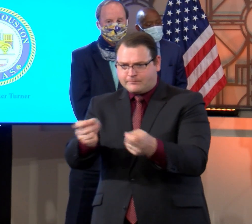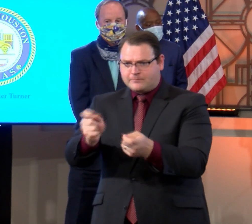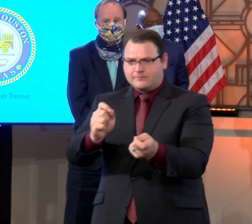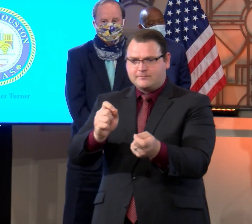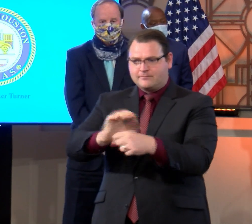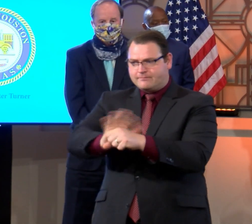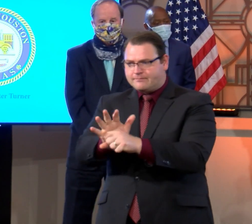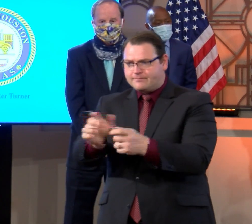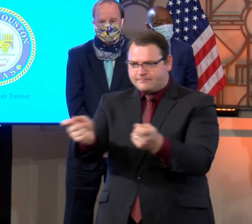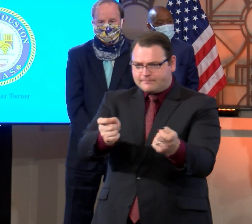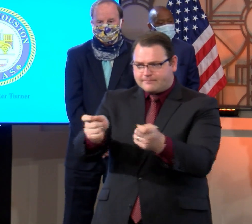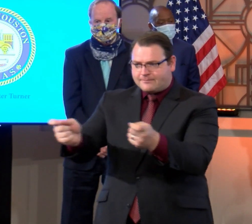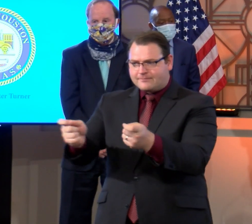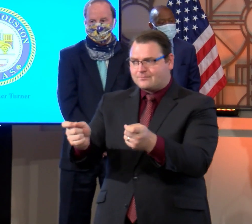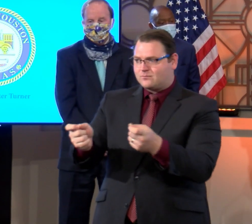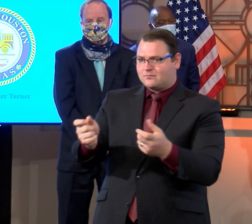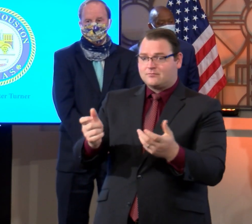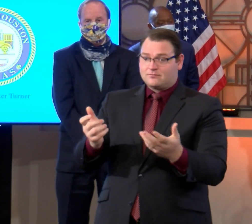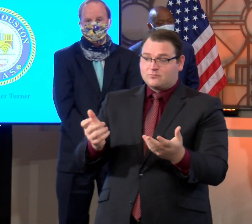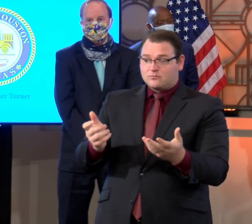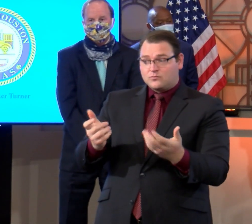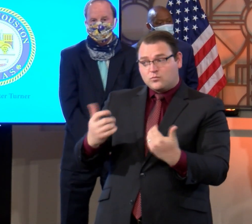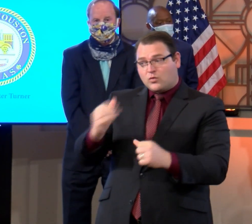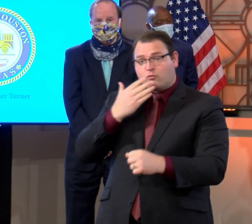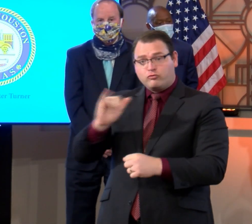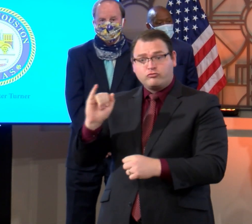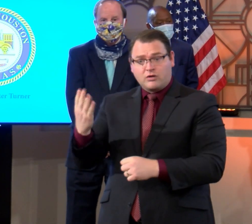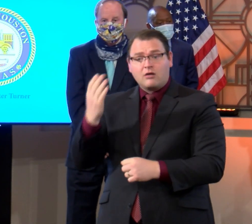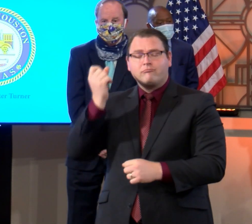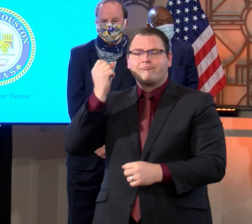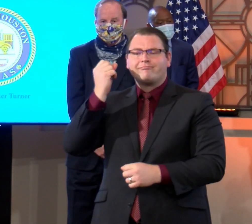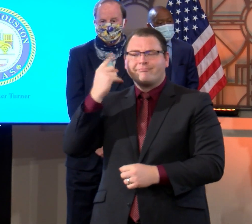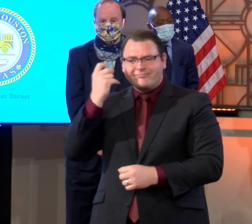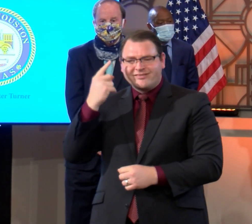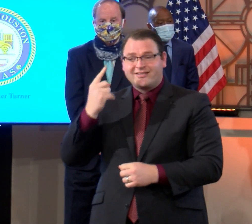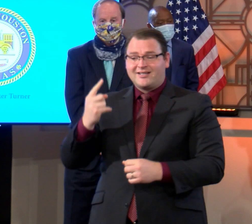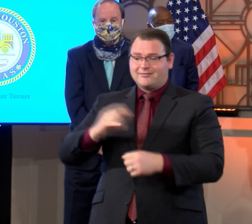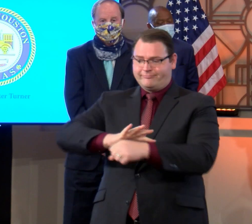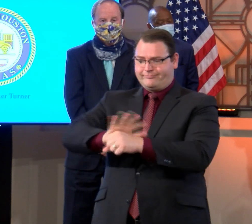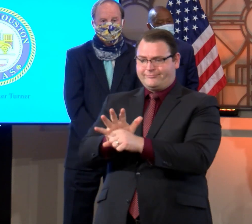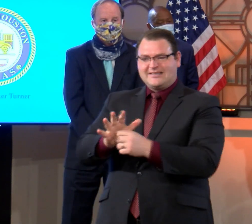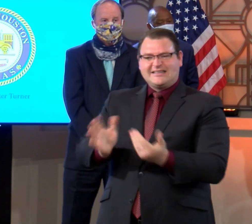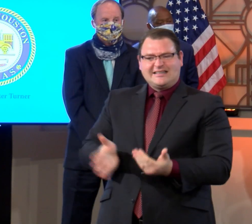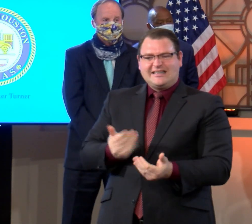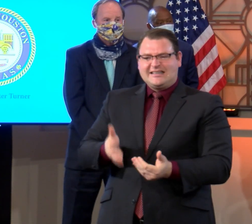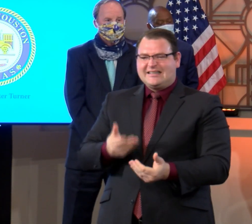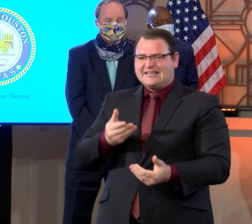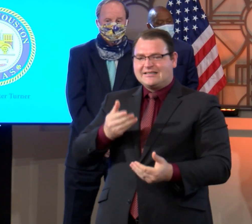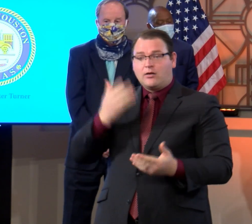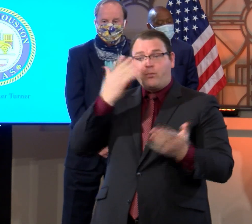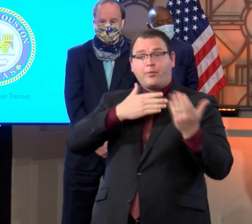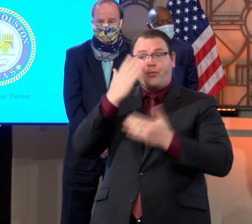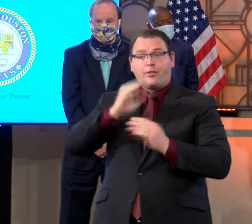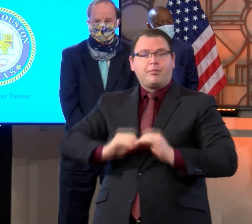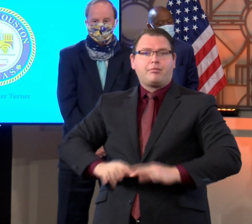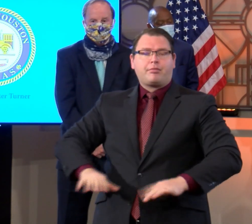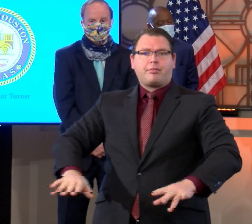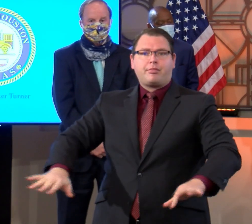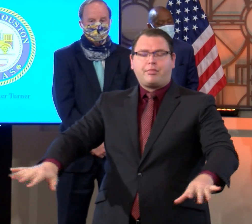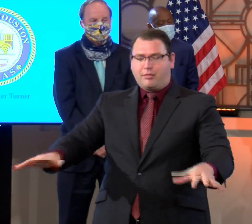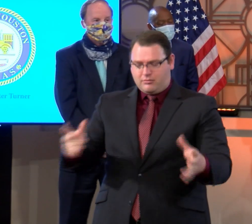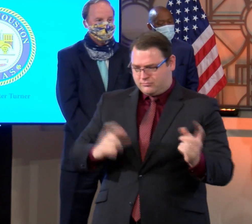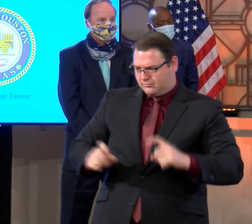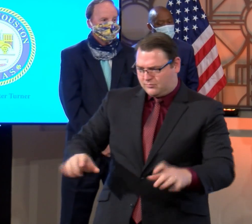177, and that just underscores this virus's ability to spread in a very stealth-like manner. And so as we